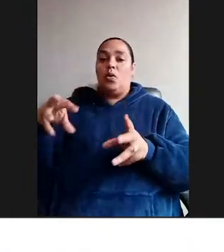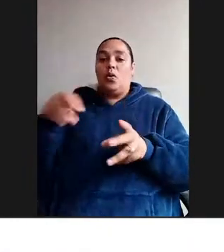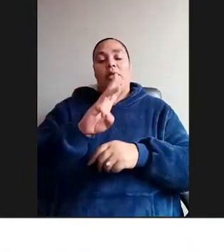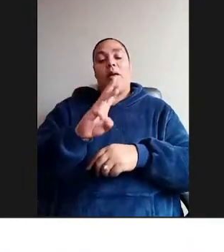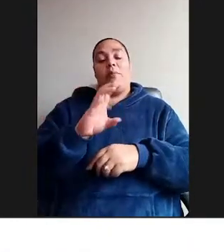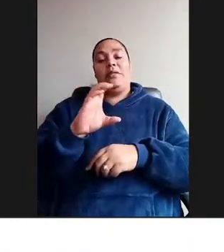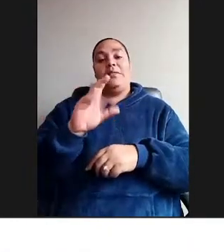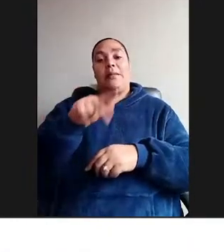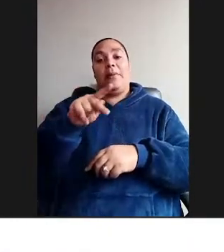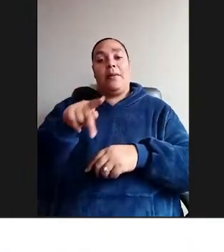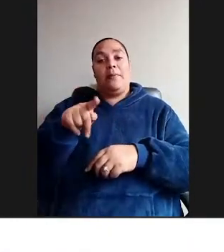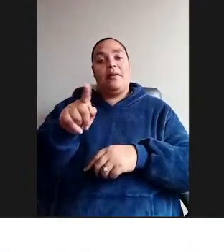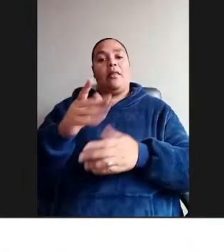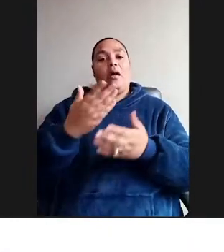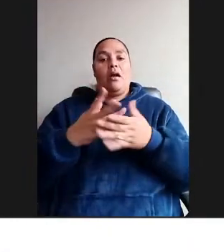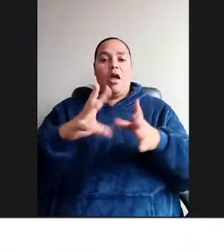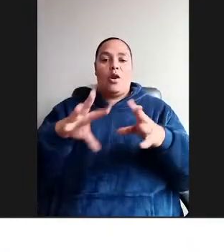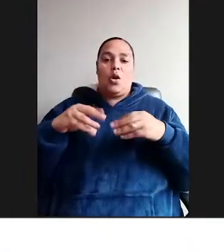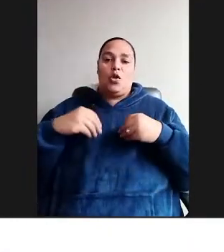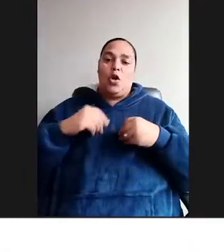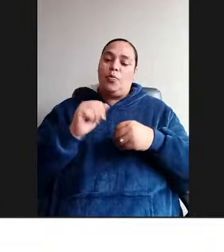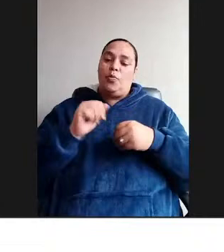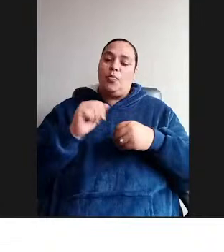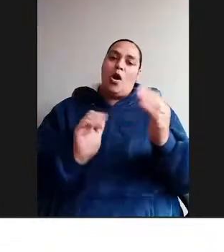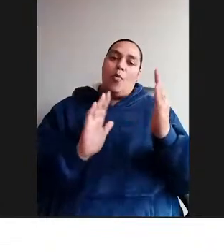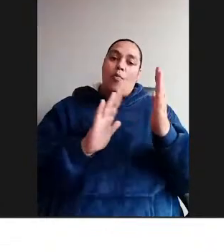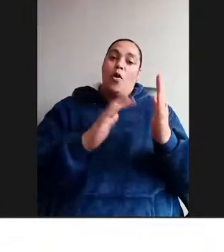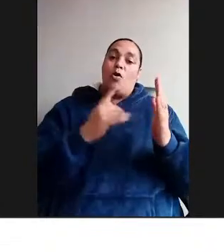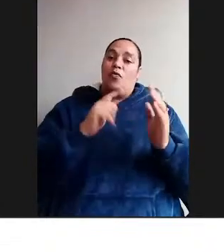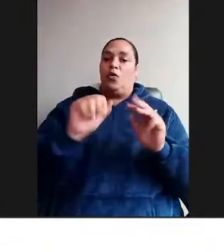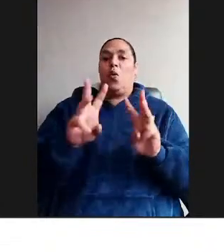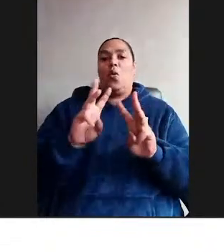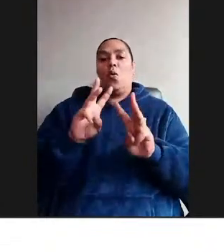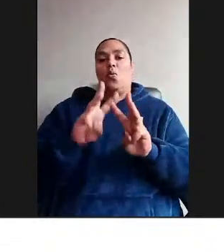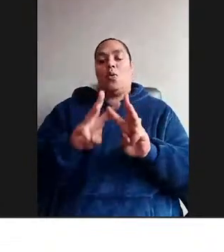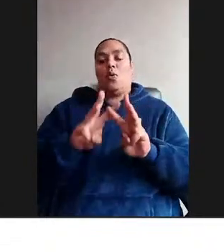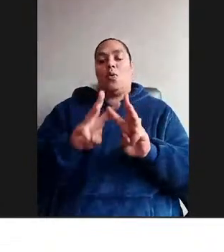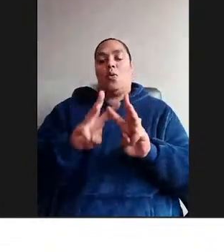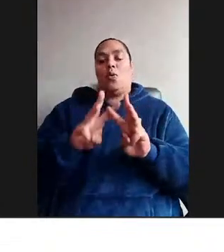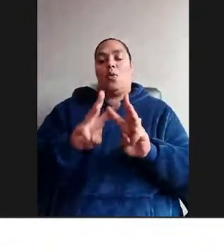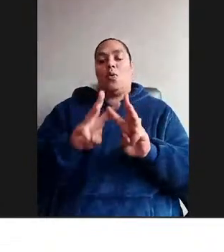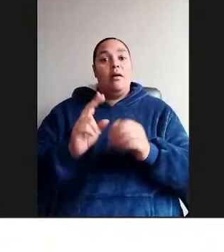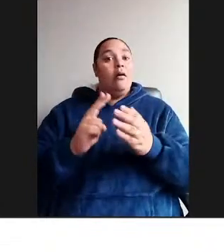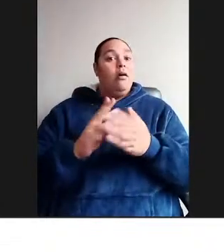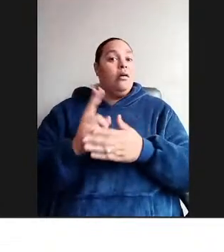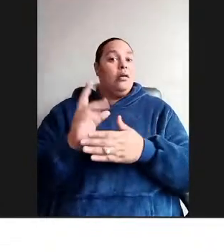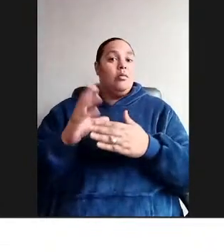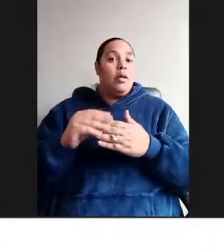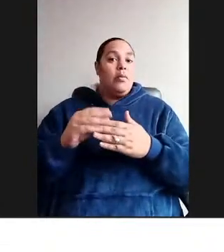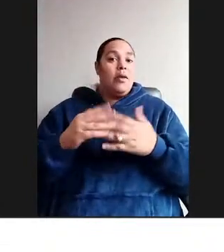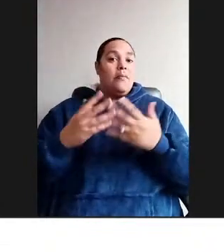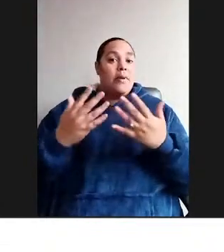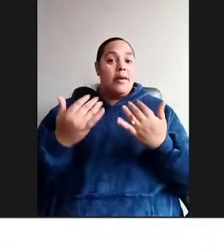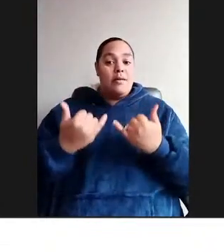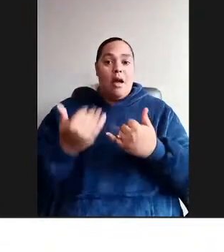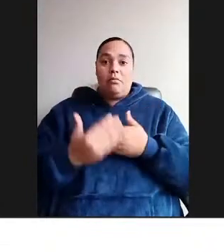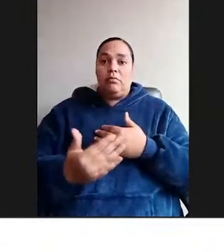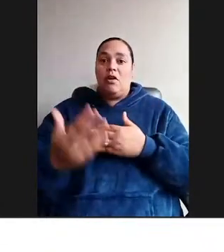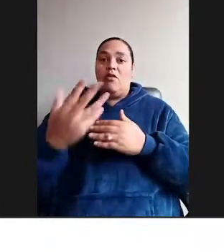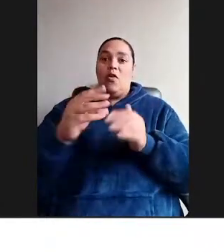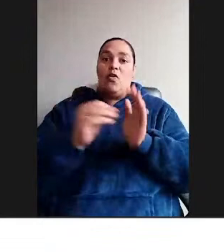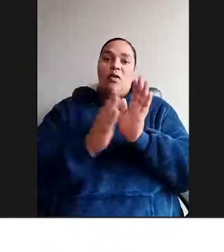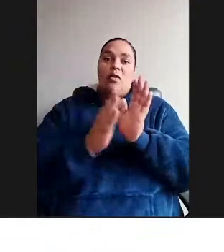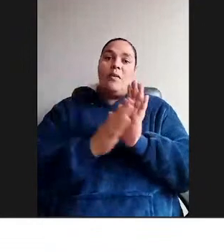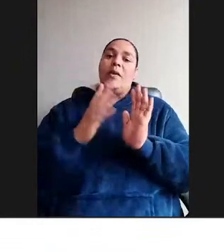WCPP can adopt a similar approach for its website. Honourable members, at this point for the record, I will just ask